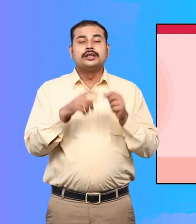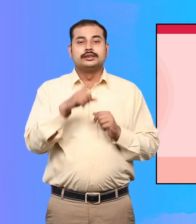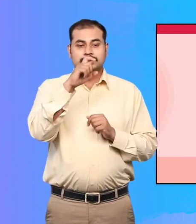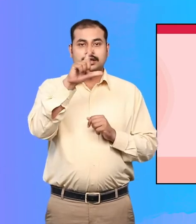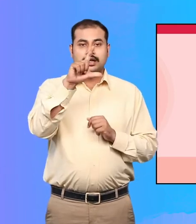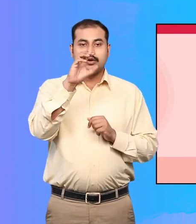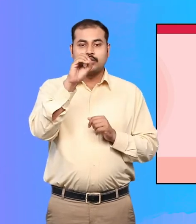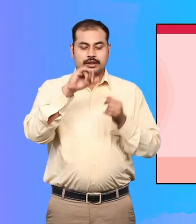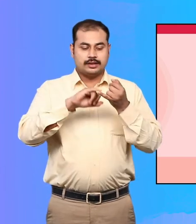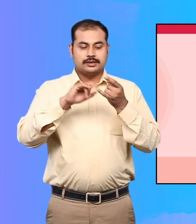CC